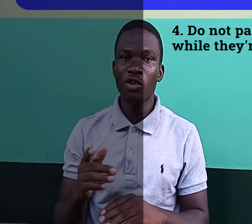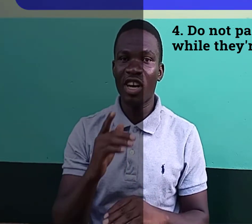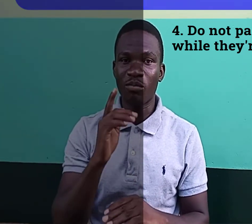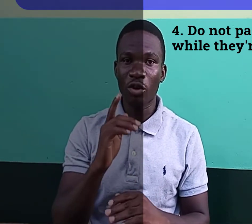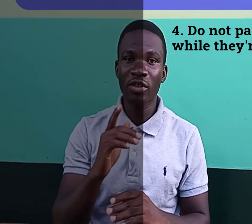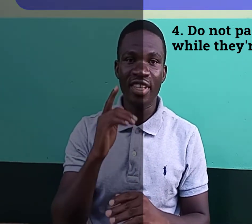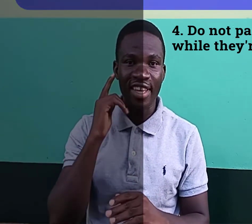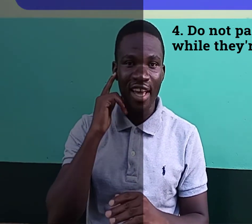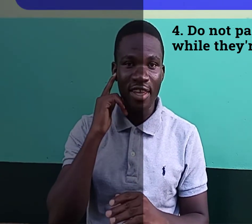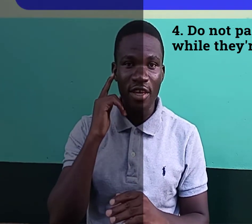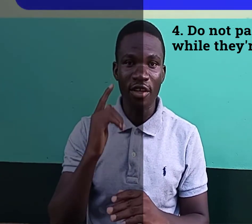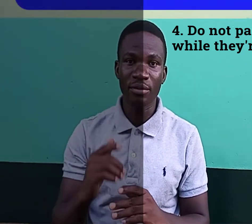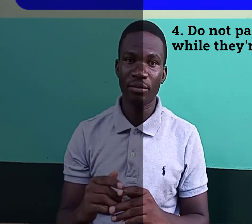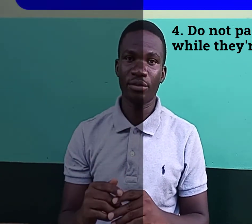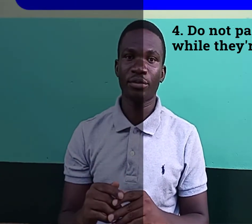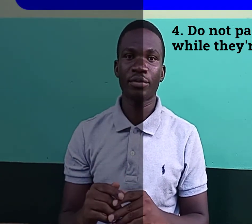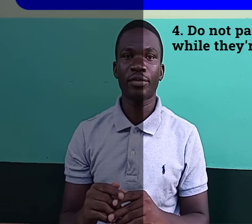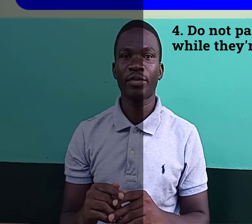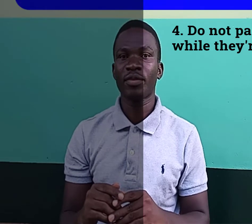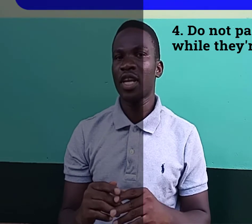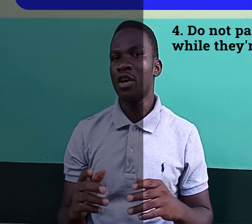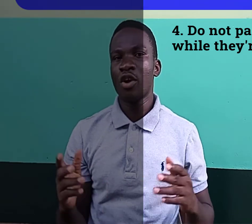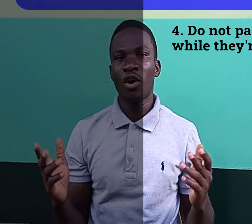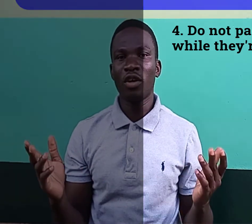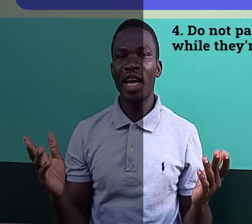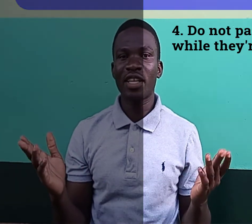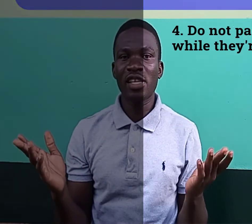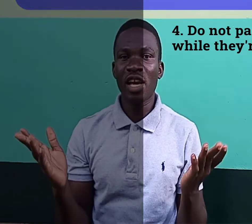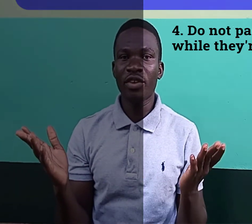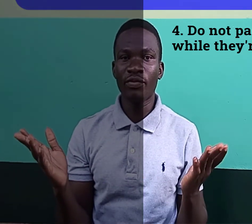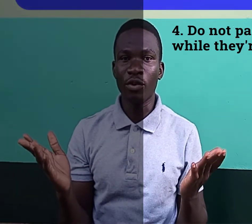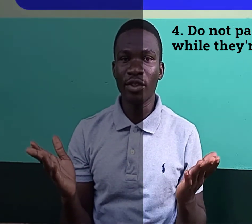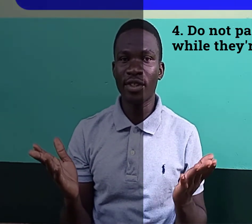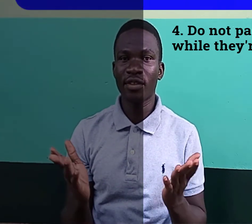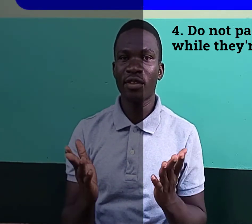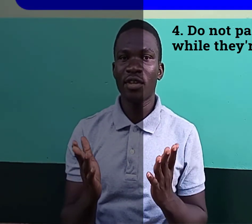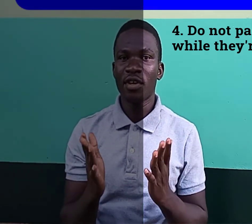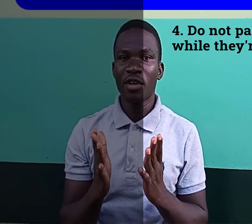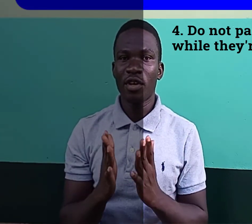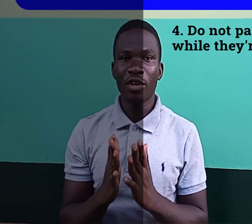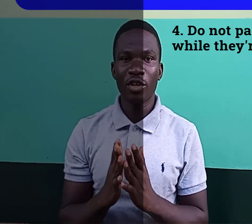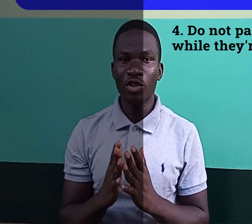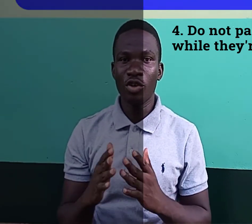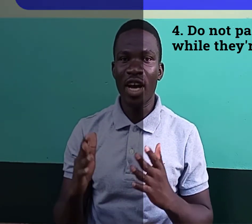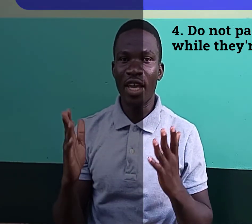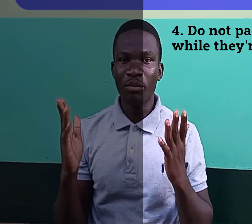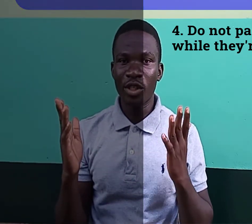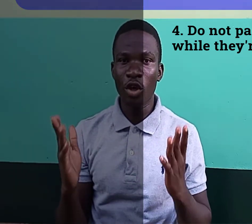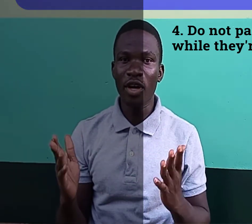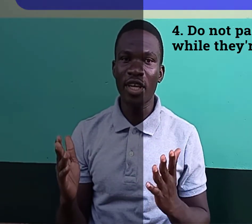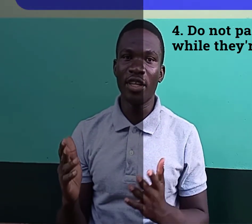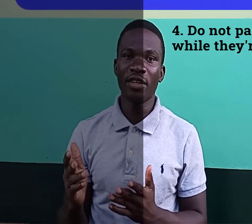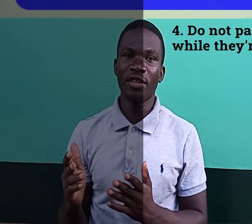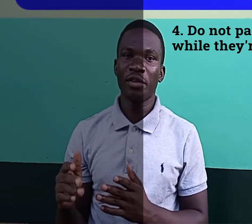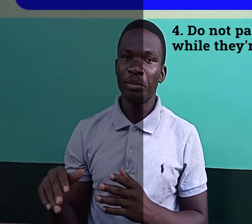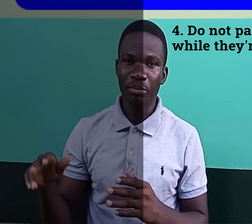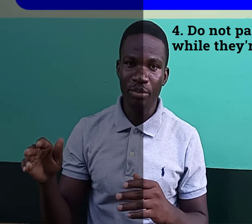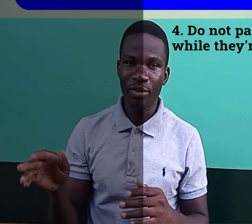have blocked their ear. Unlike the hearing folks, you can be talking,